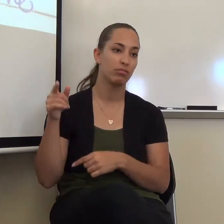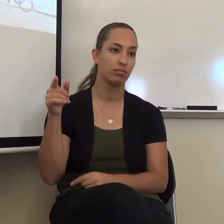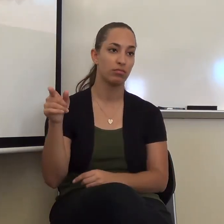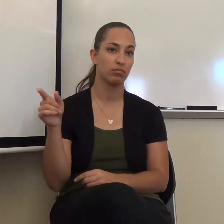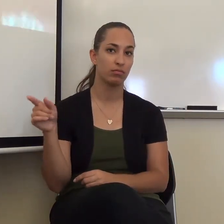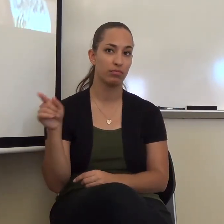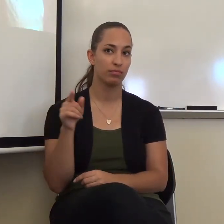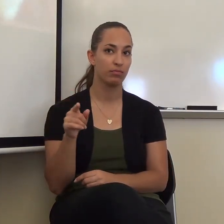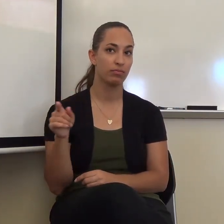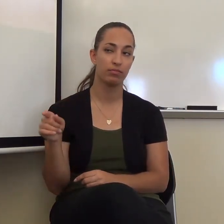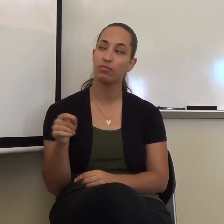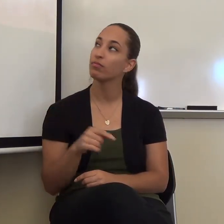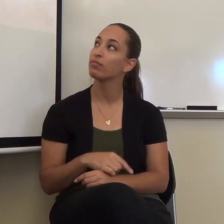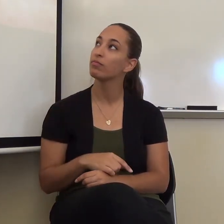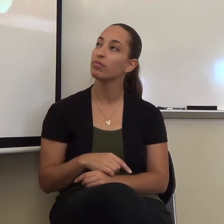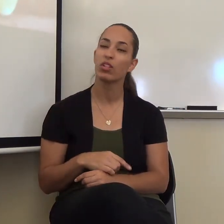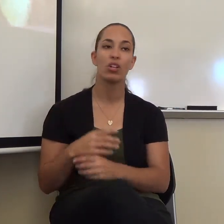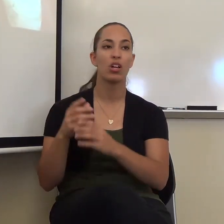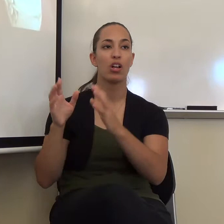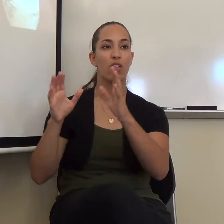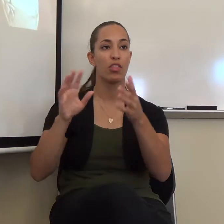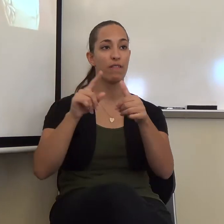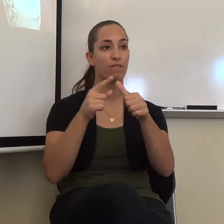What could you say as a topic for just this part?